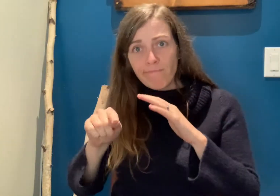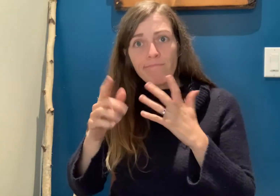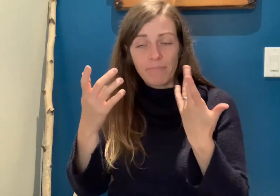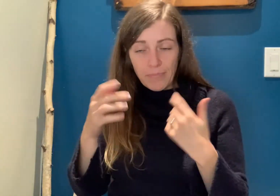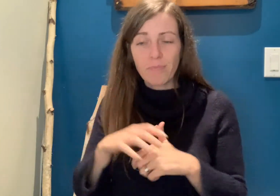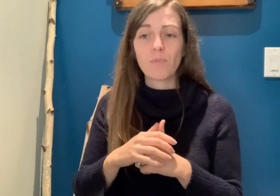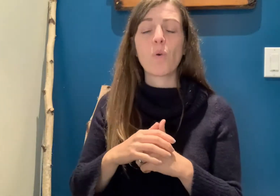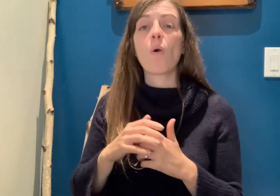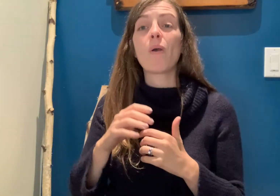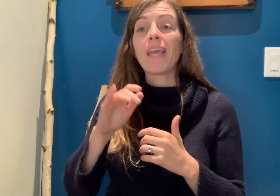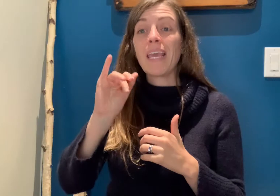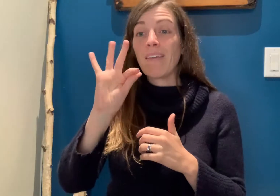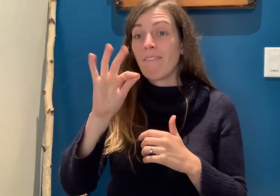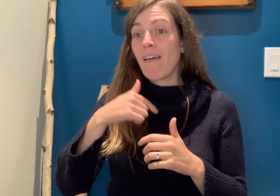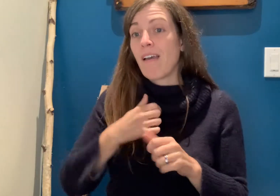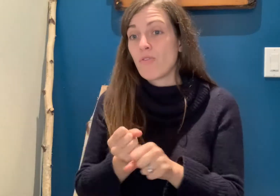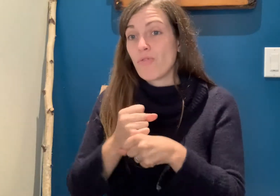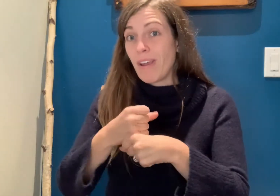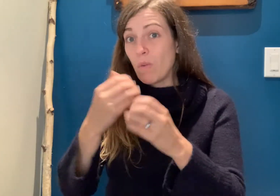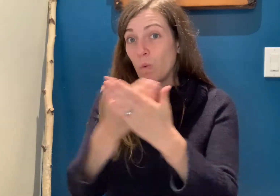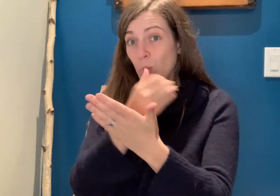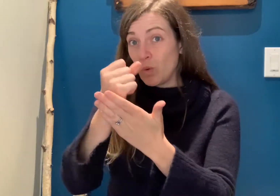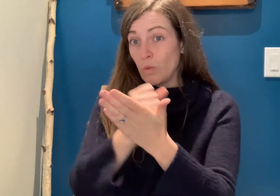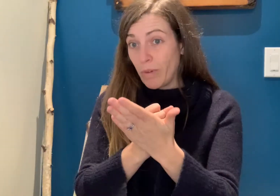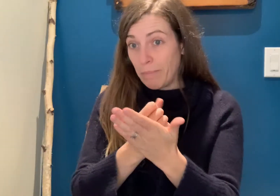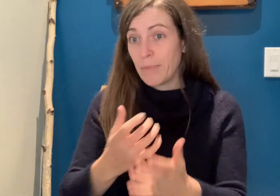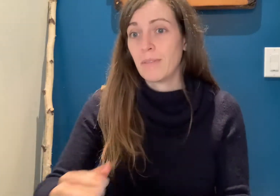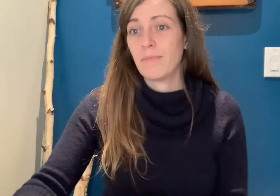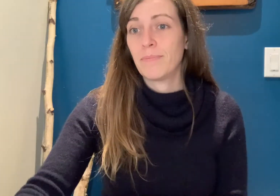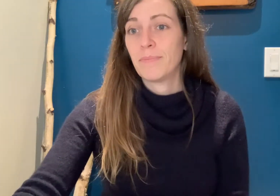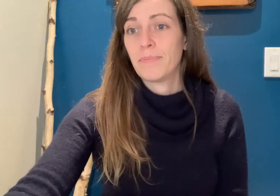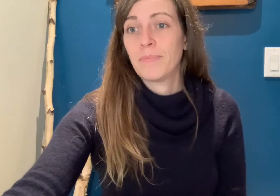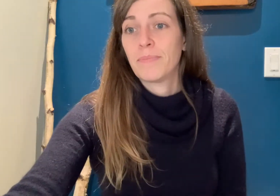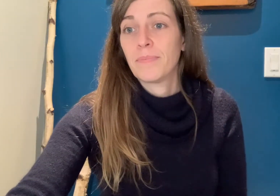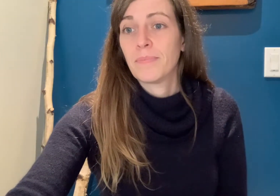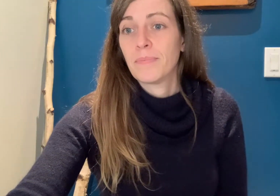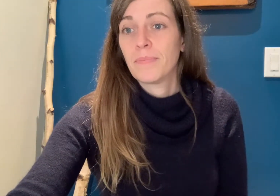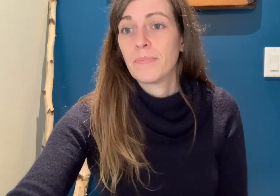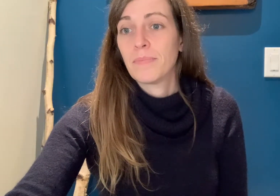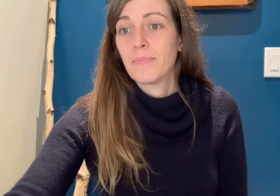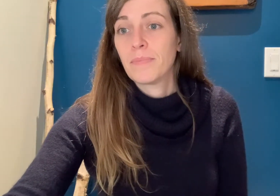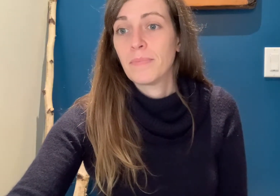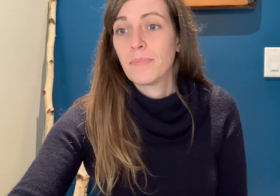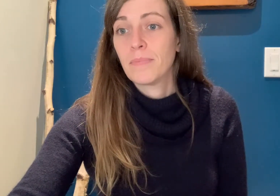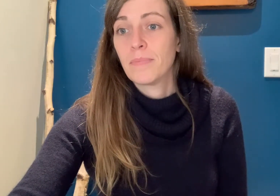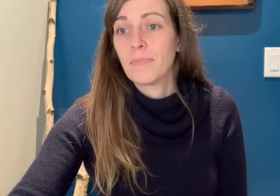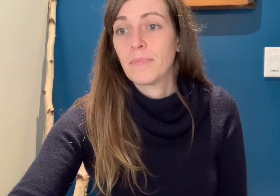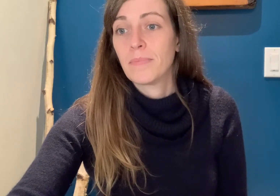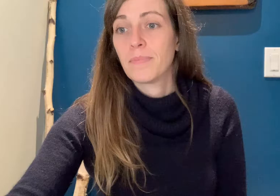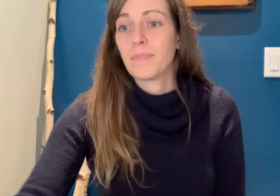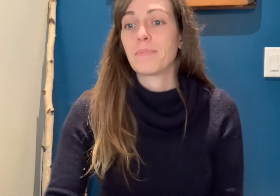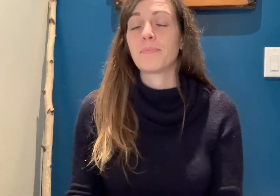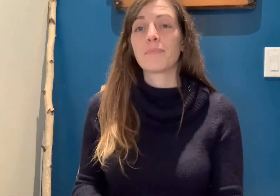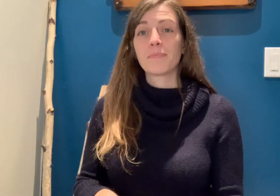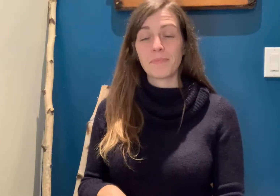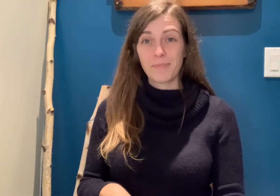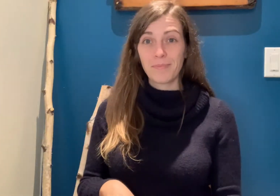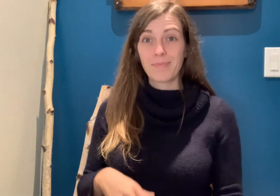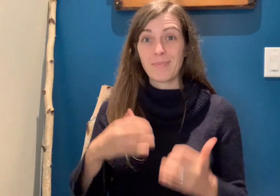you can run your code, open it in R Studio and run it. So by either clicking on a line or highlighting a section